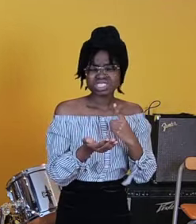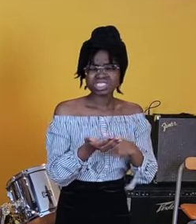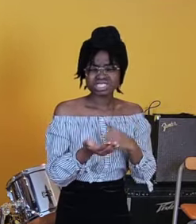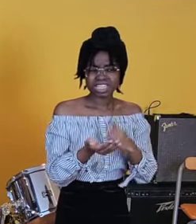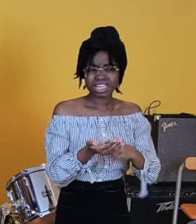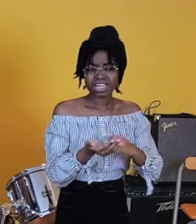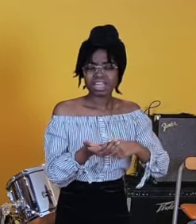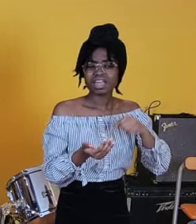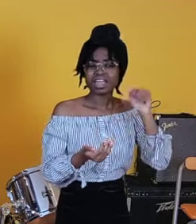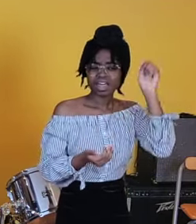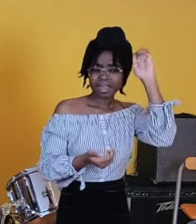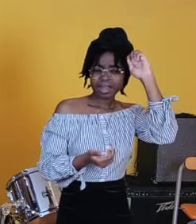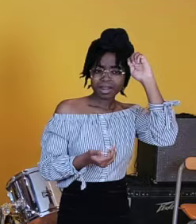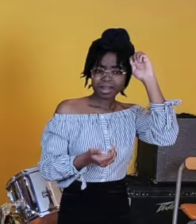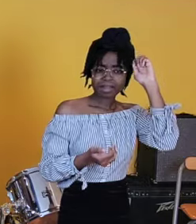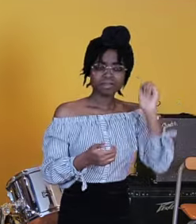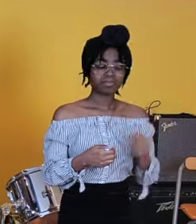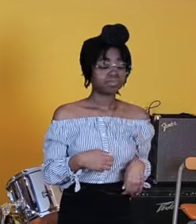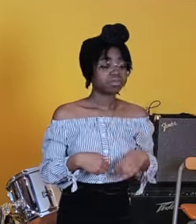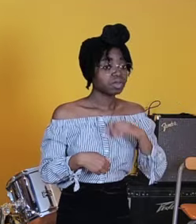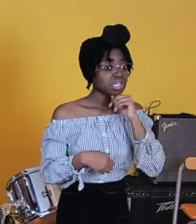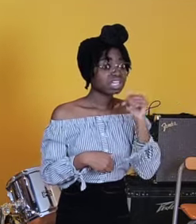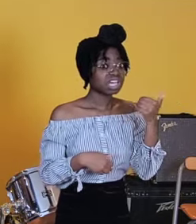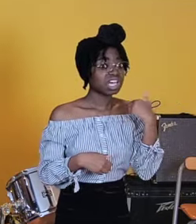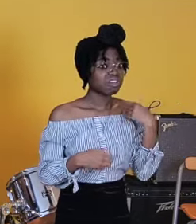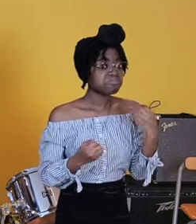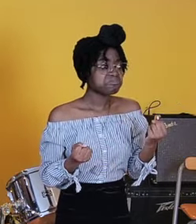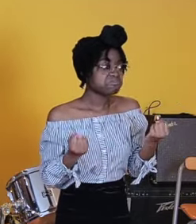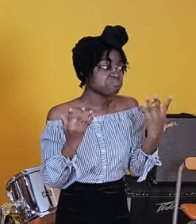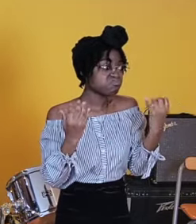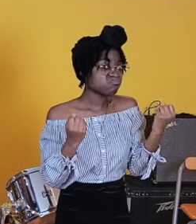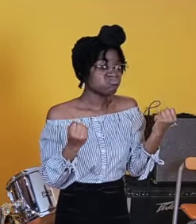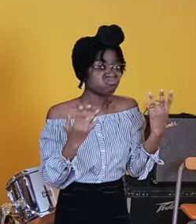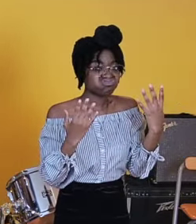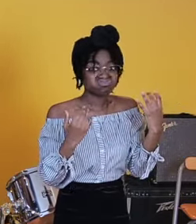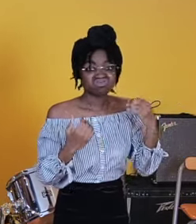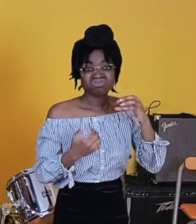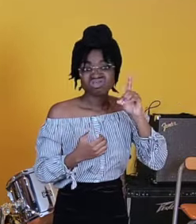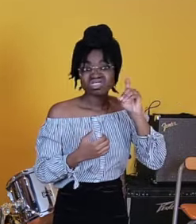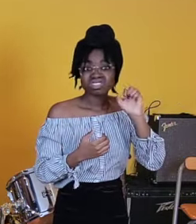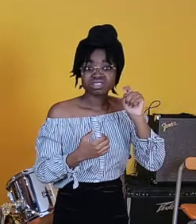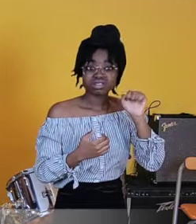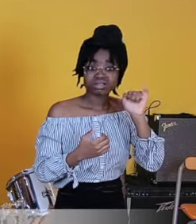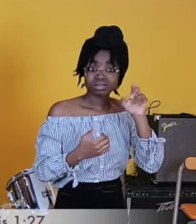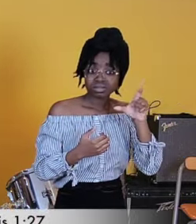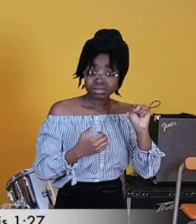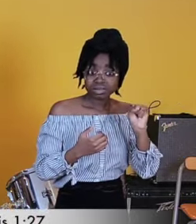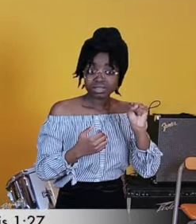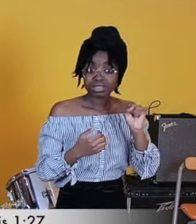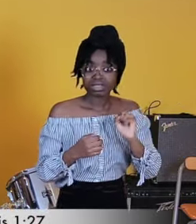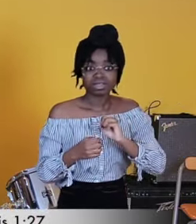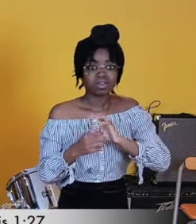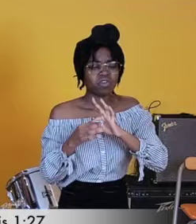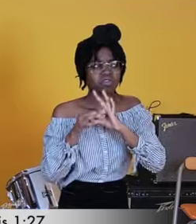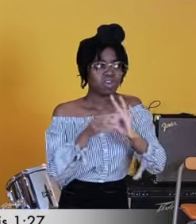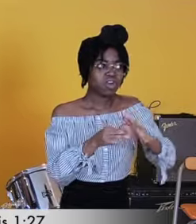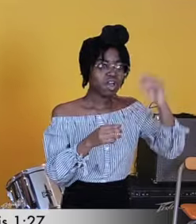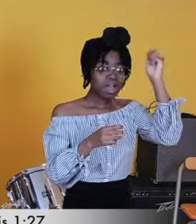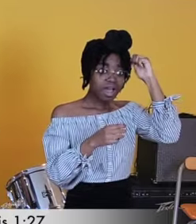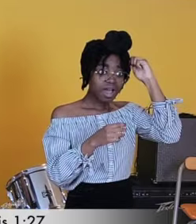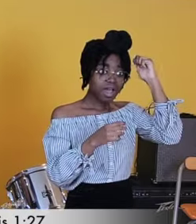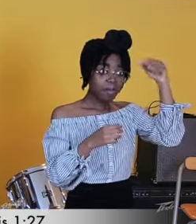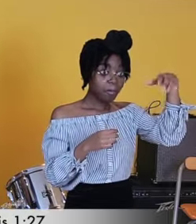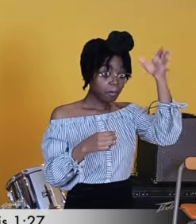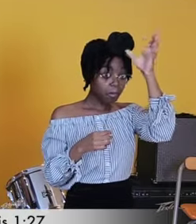extensive details about Adam's fatherhood start in the Bible says in Genesis 1:27, it says that what?